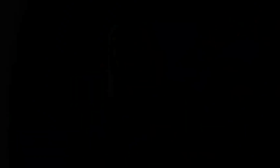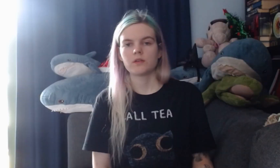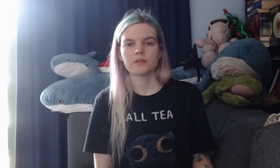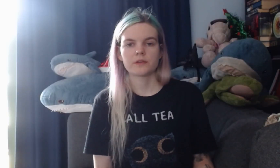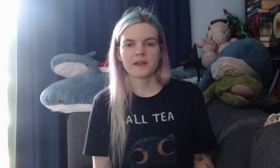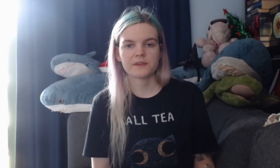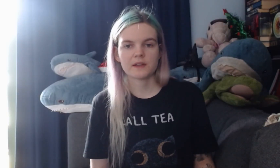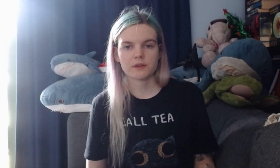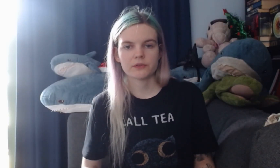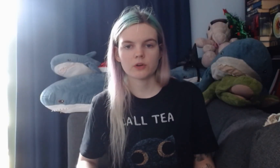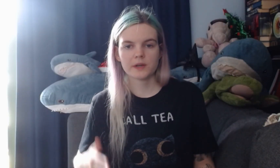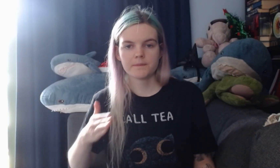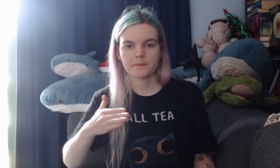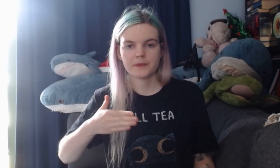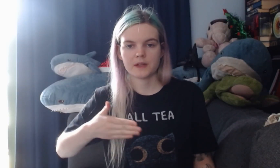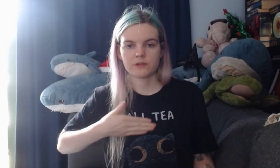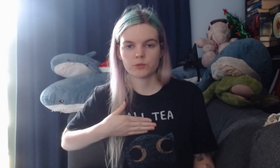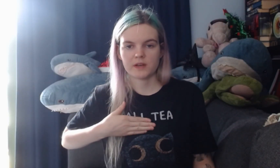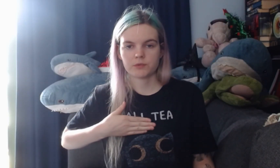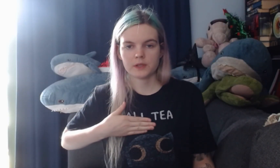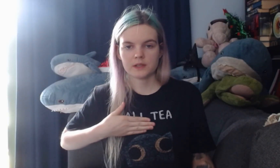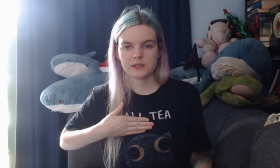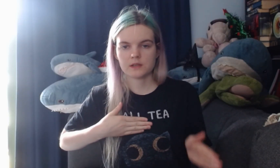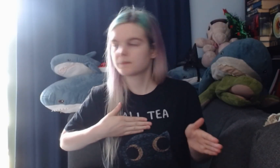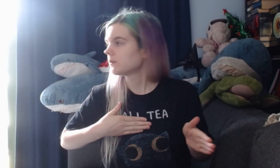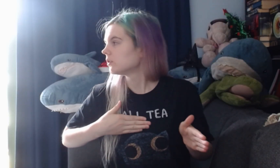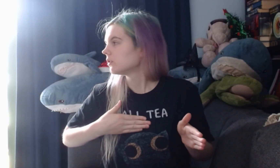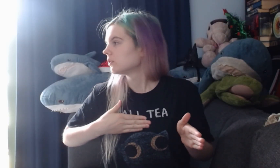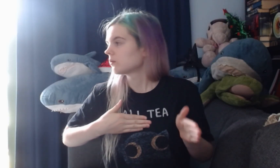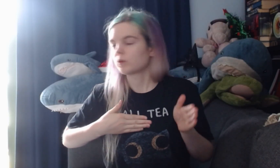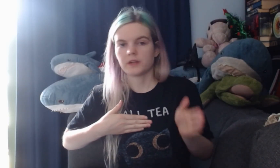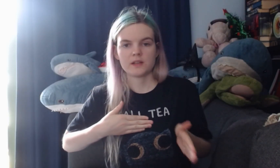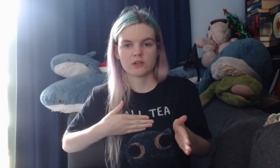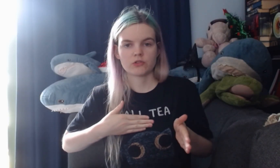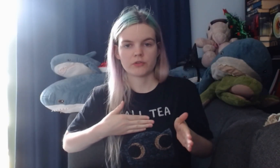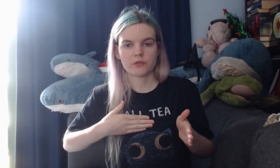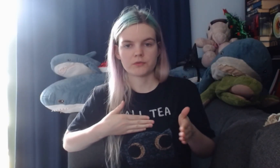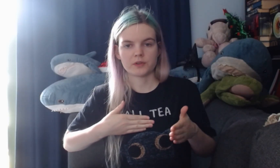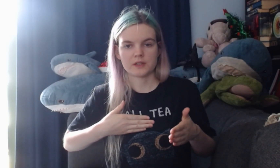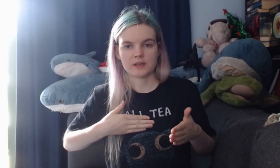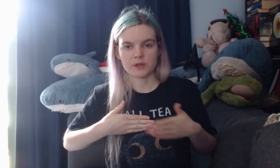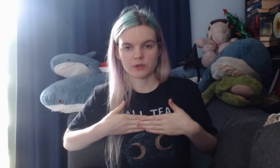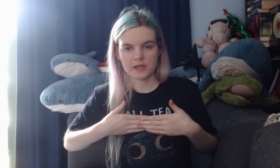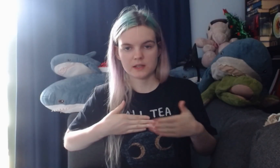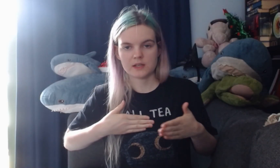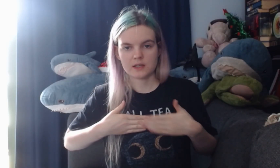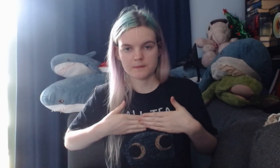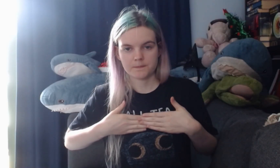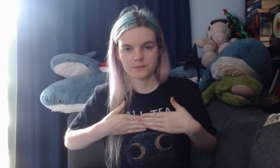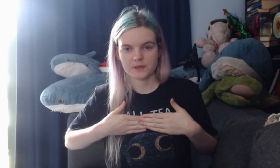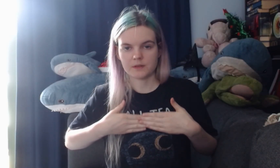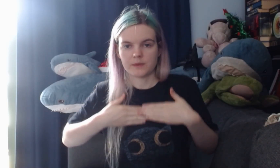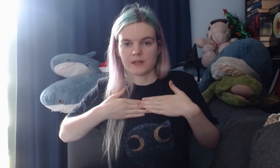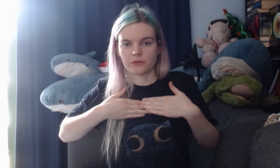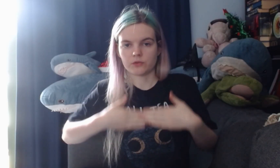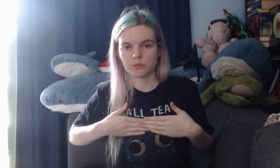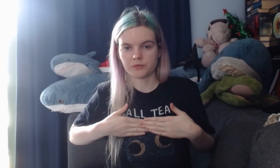So next he gives us sorry, and we have one hand here, one hand that shows to the front, and then we connect here, and we can also do movement